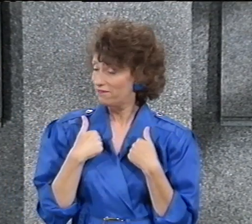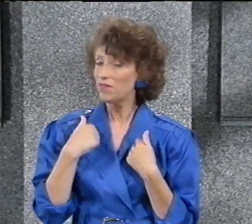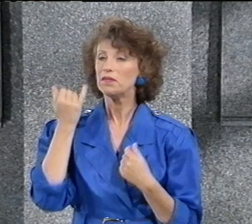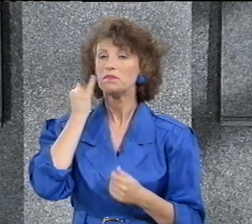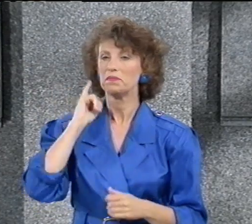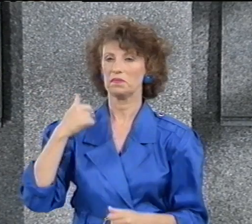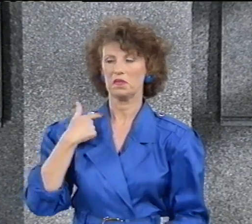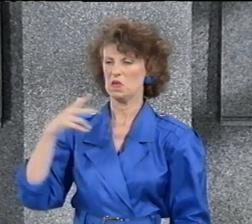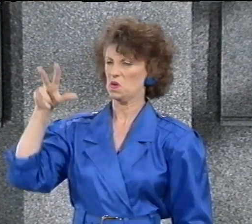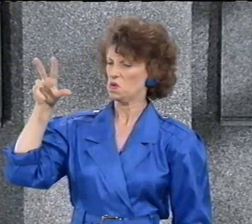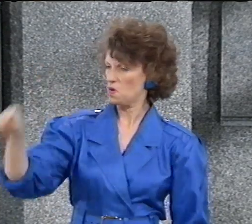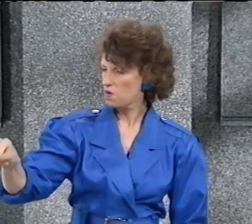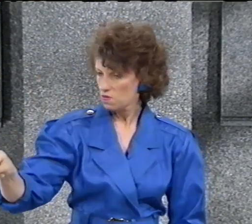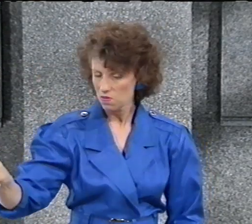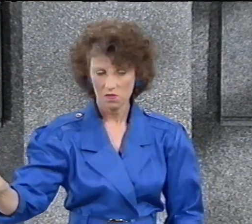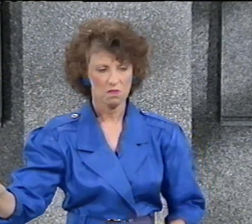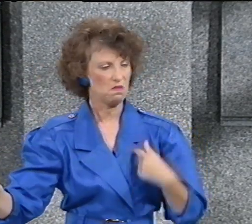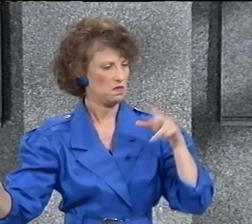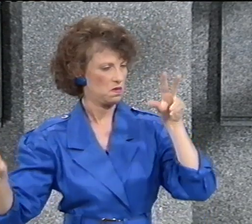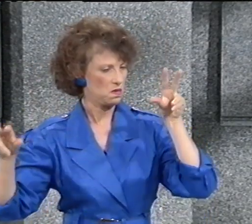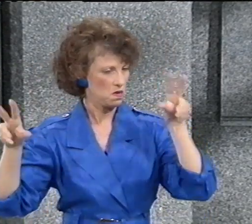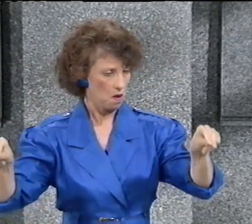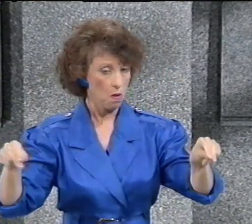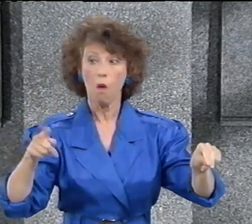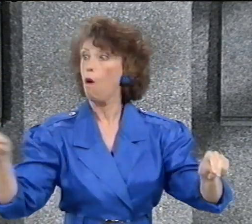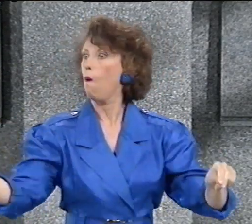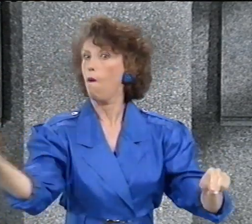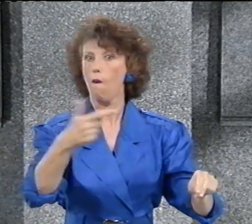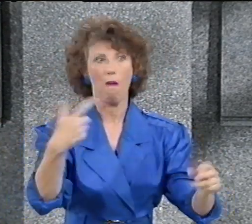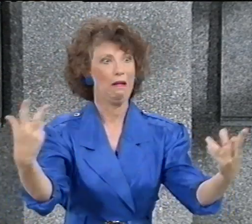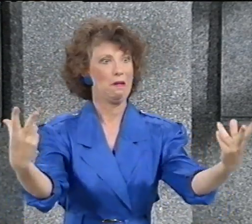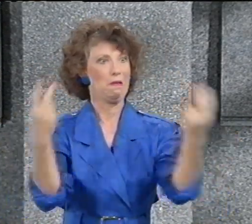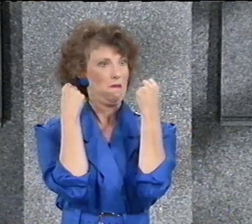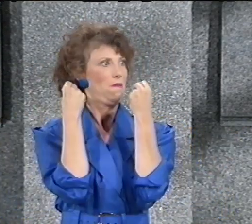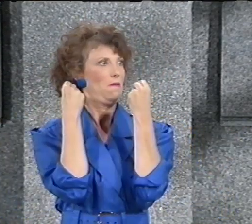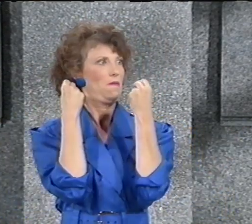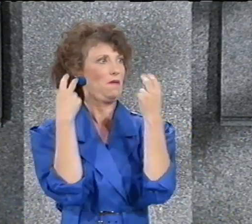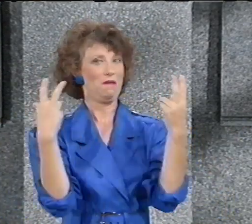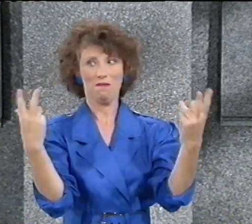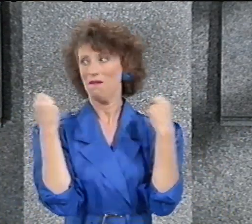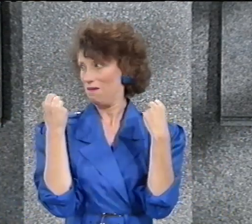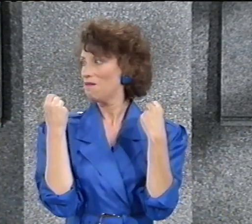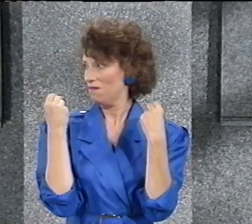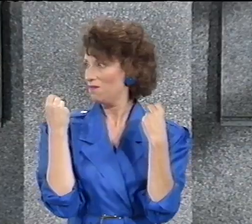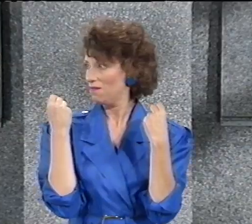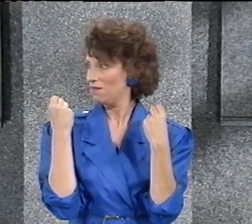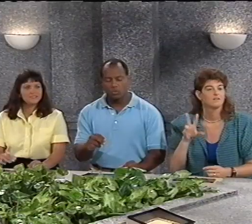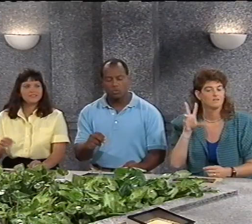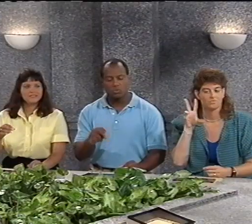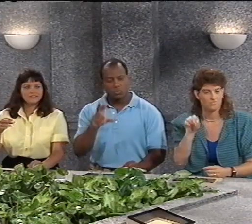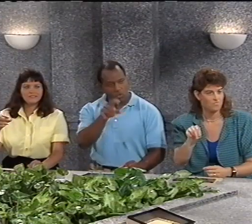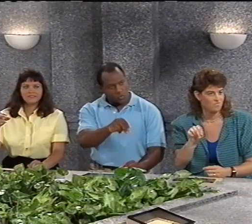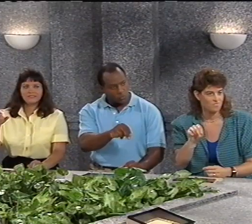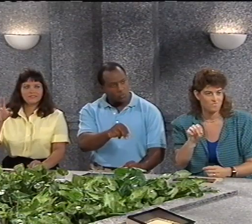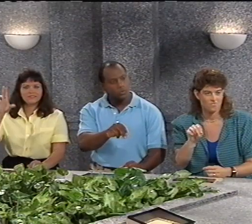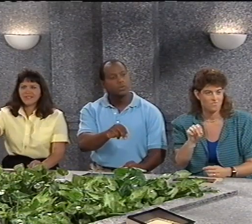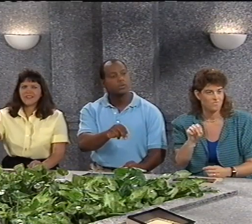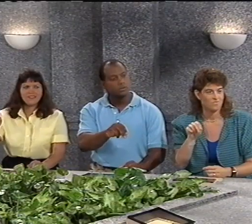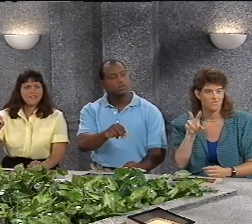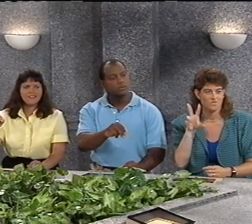has directionality and functions often like a verb in ASL. I can say no to you, or no can be signed